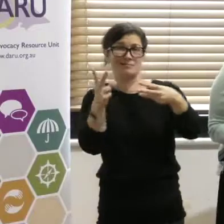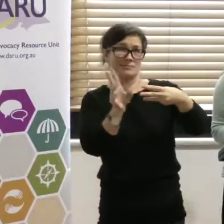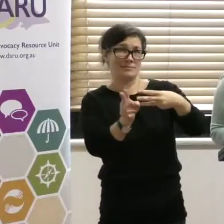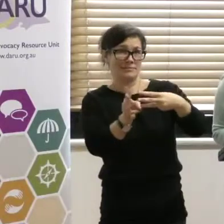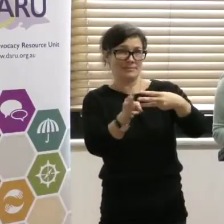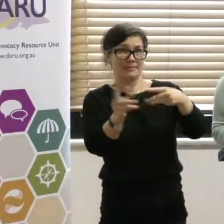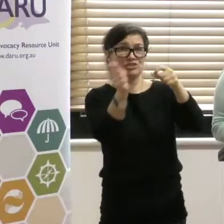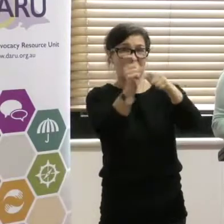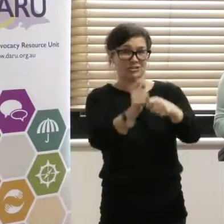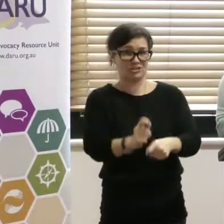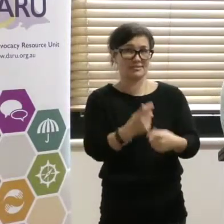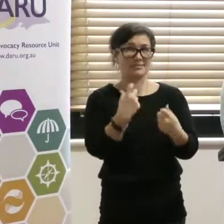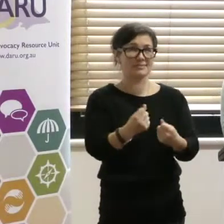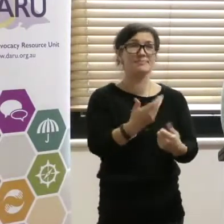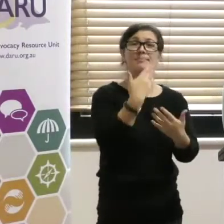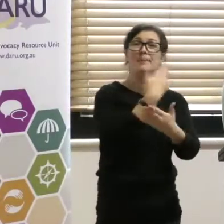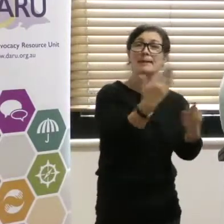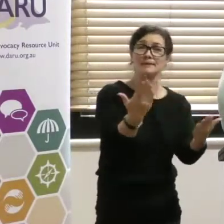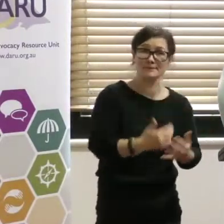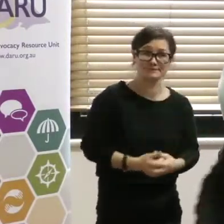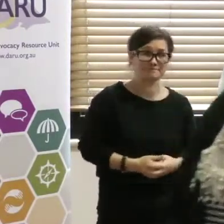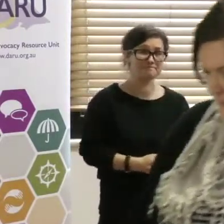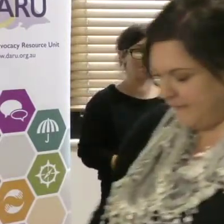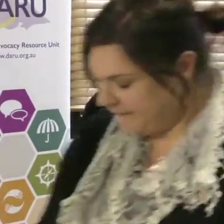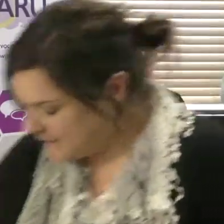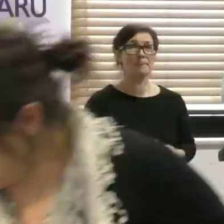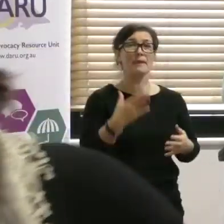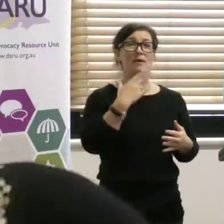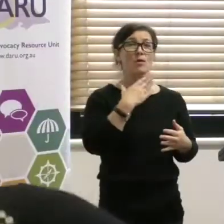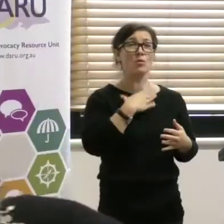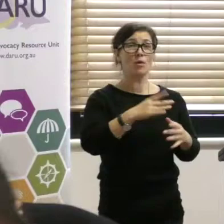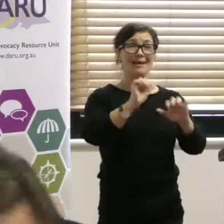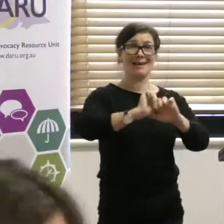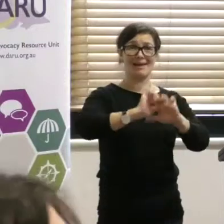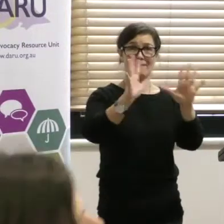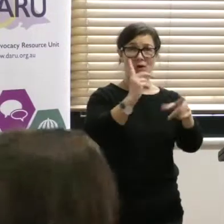Thanks, everybody. Thanks, Melissa. Just to clarify, hang on.